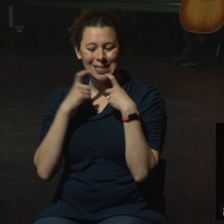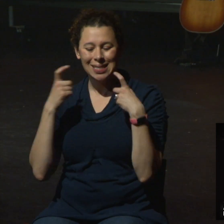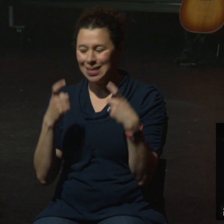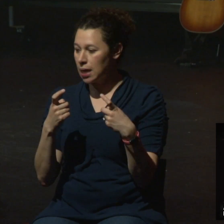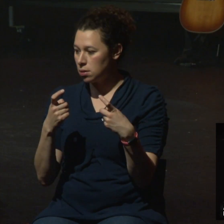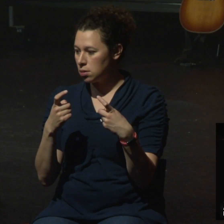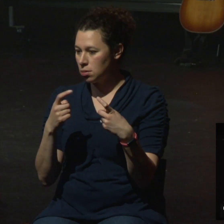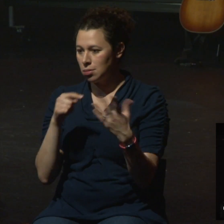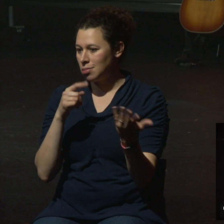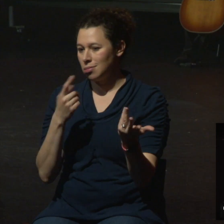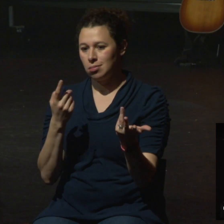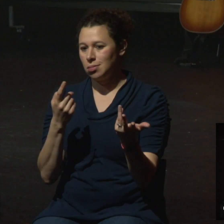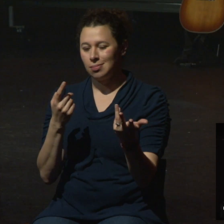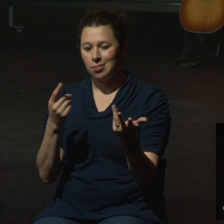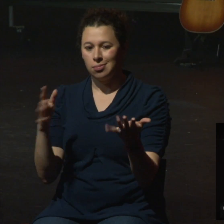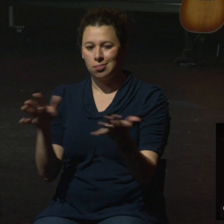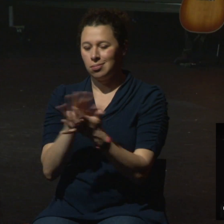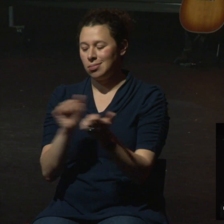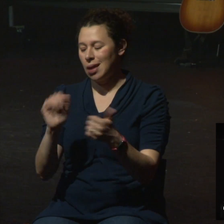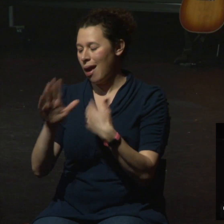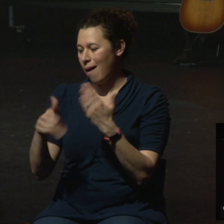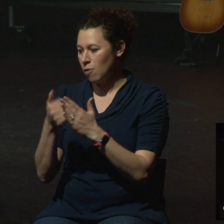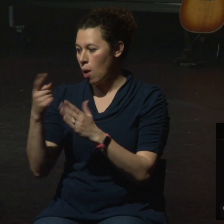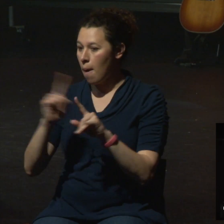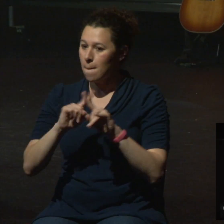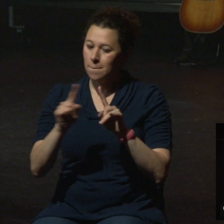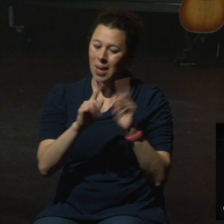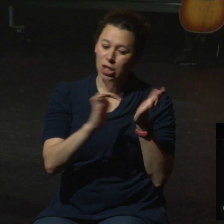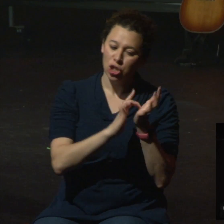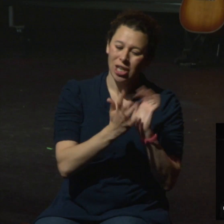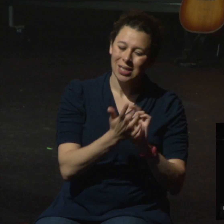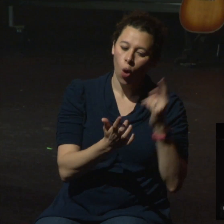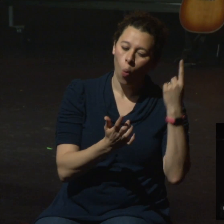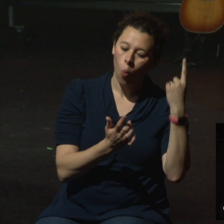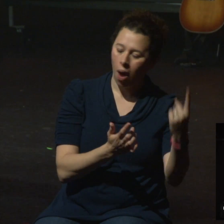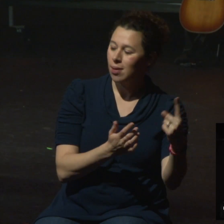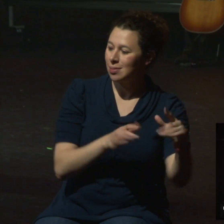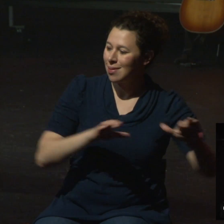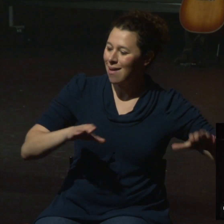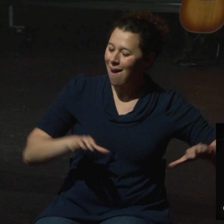of righteousness brings a right relationship with God and new life for everyone.